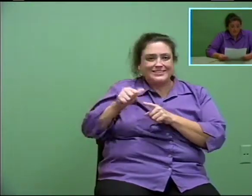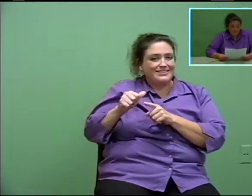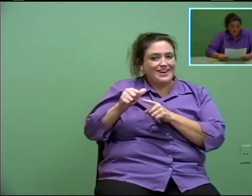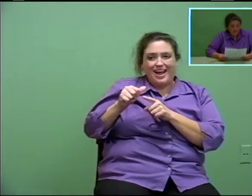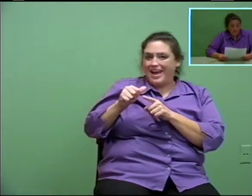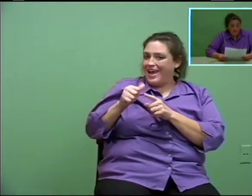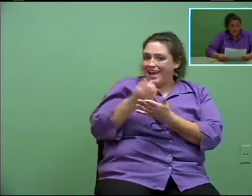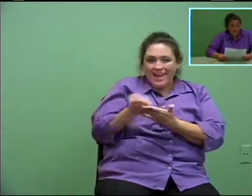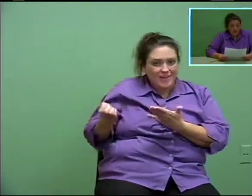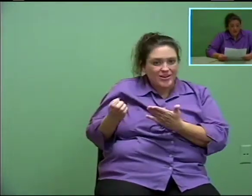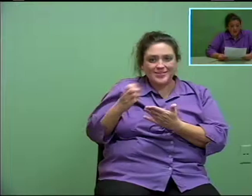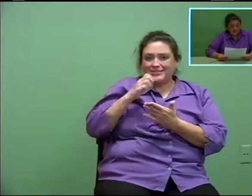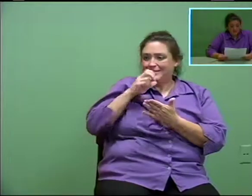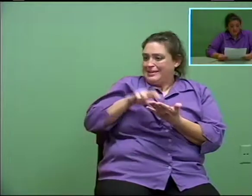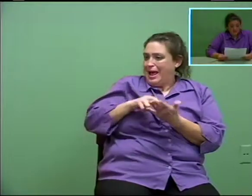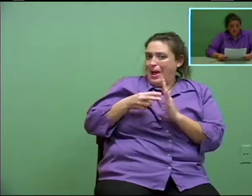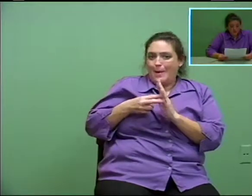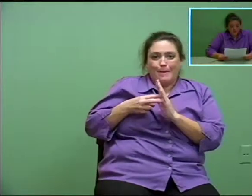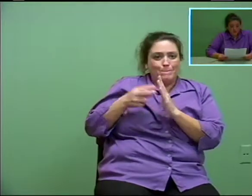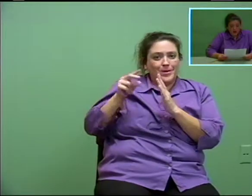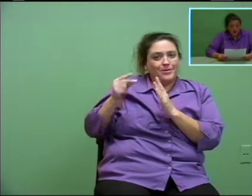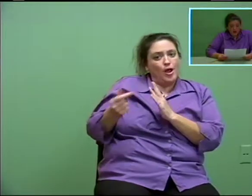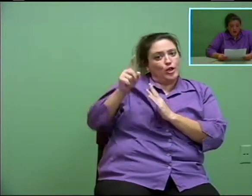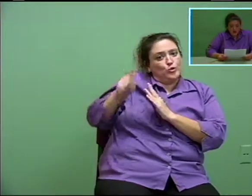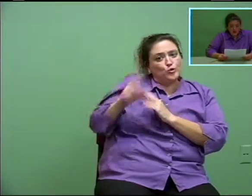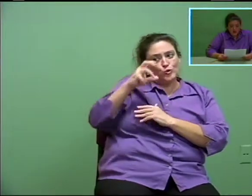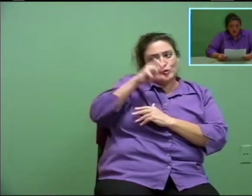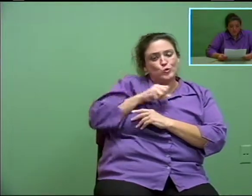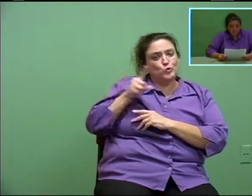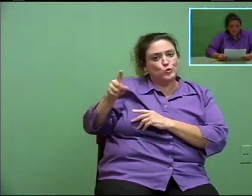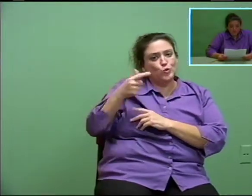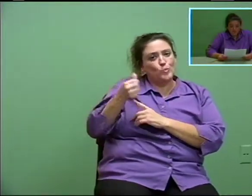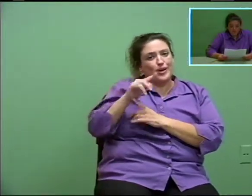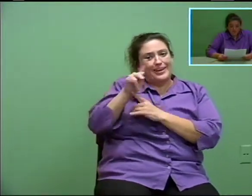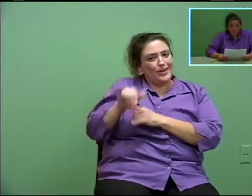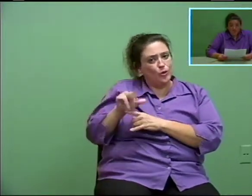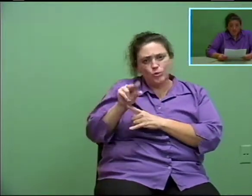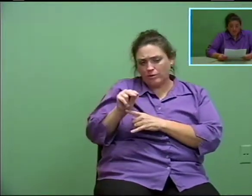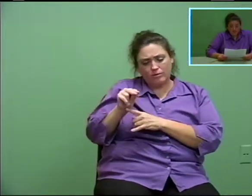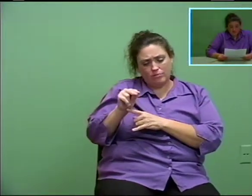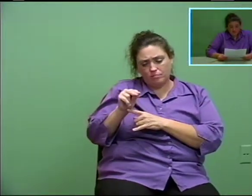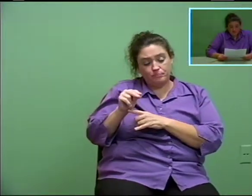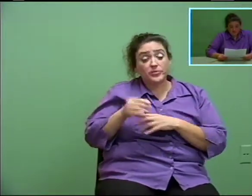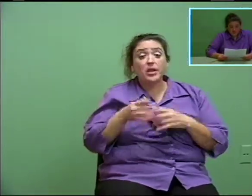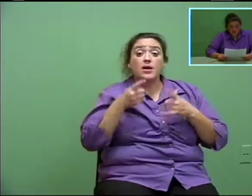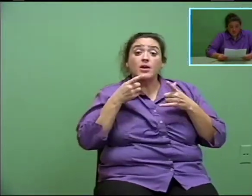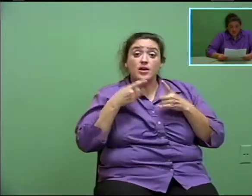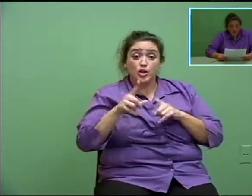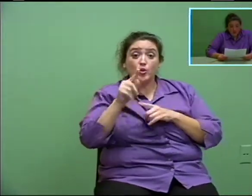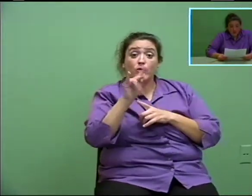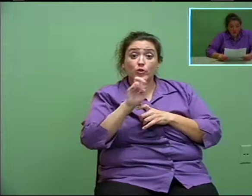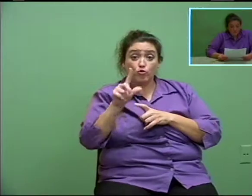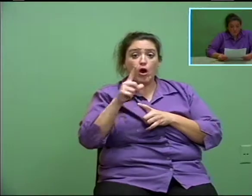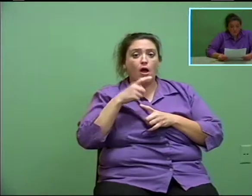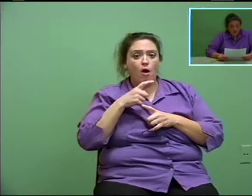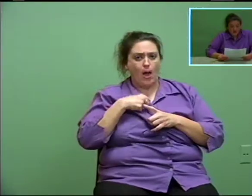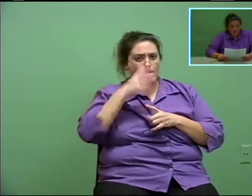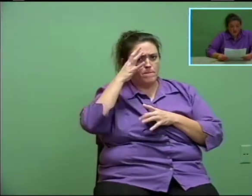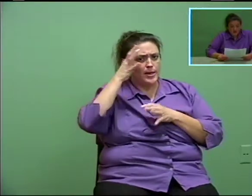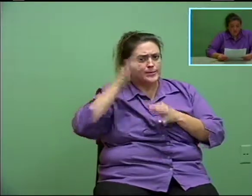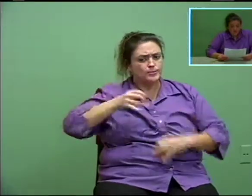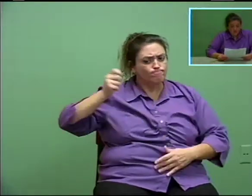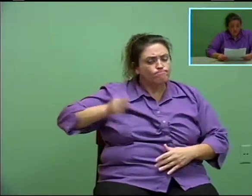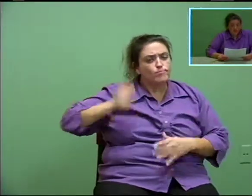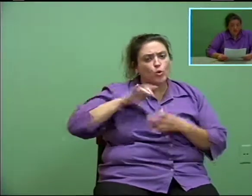guilt. At times during the trial, I have ruled upon the admissibility of evidence. You must